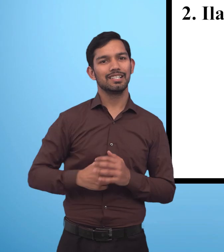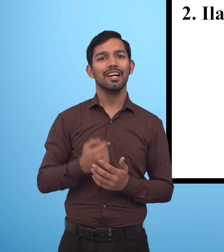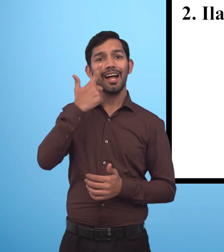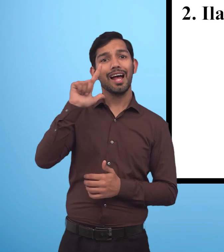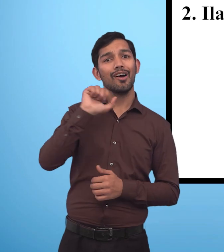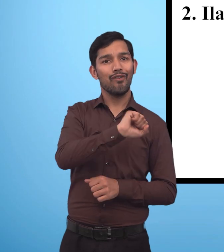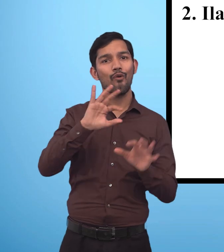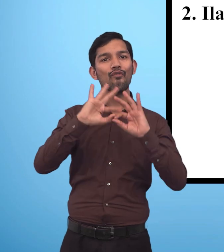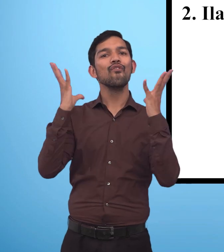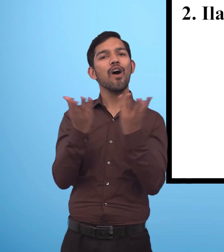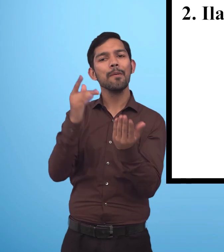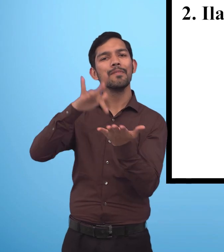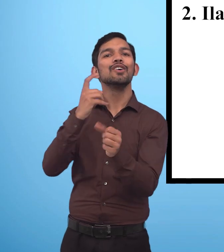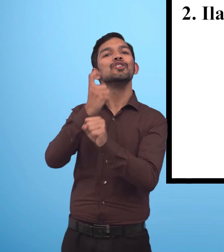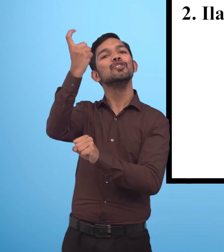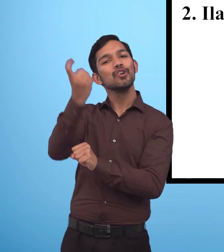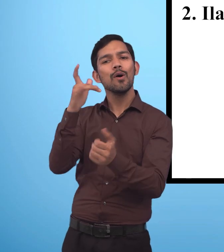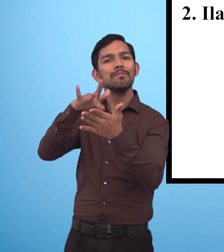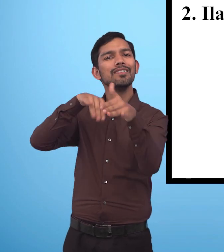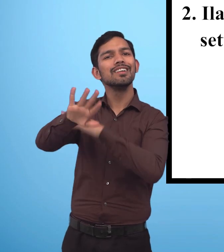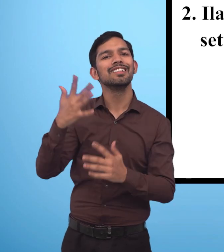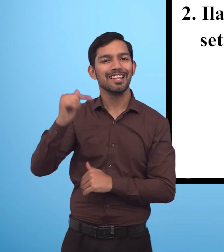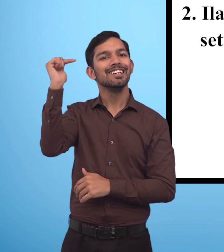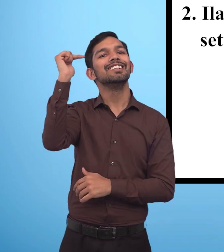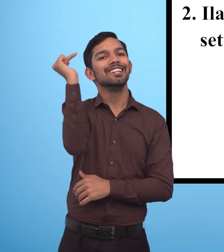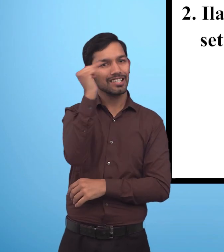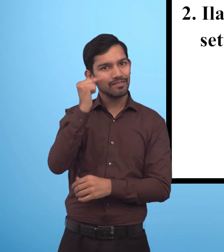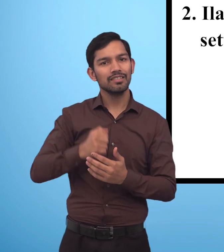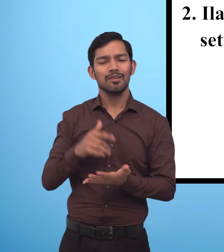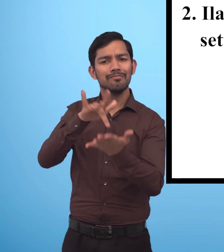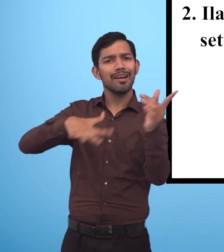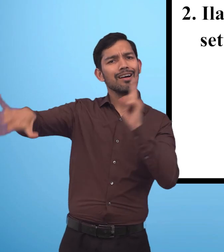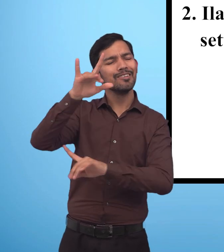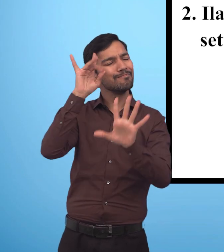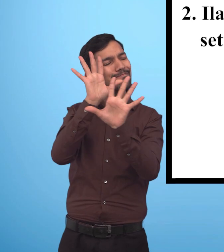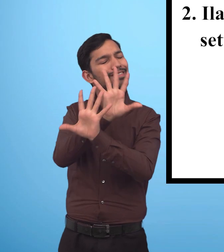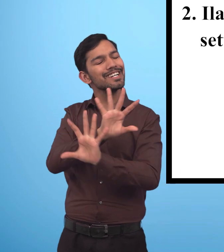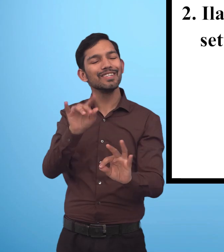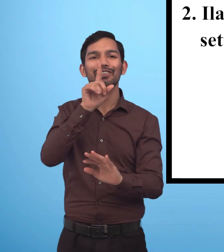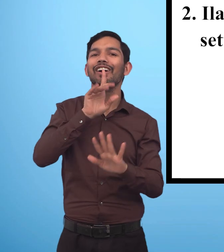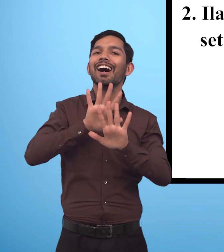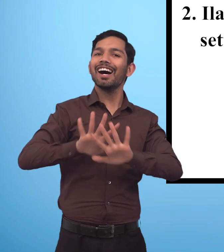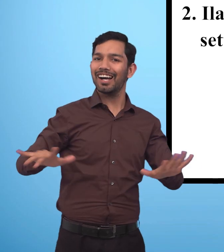2. Ila Sachani's journey began in the quiet settings of Amreli, Gujarat,